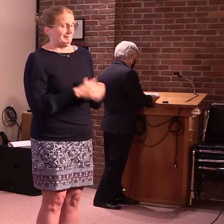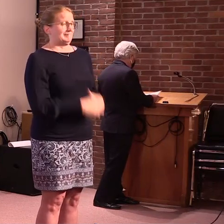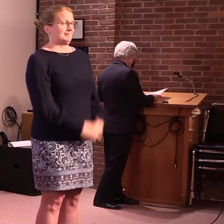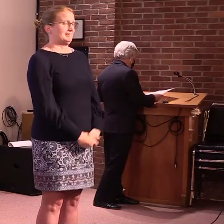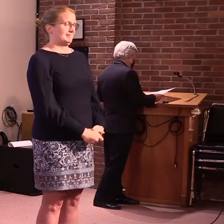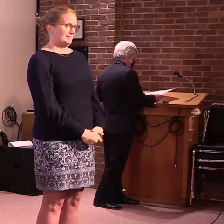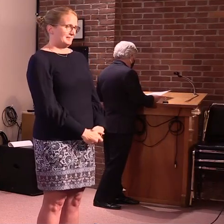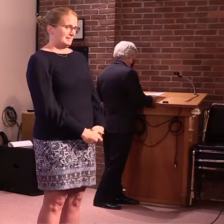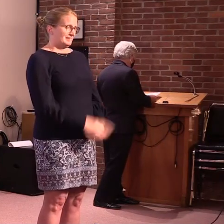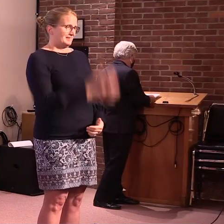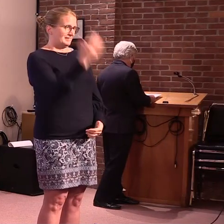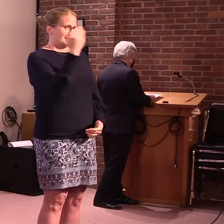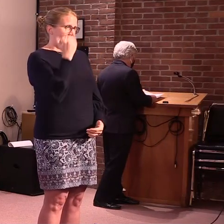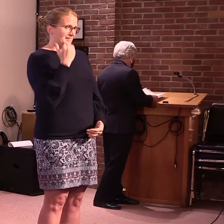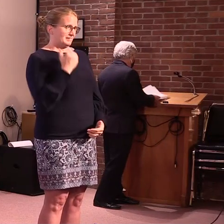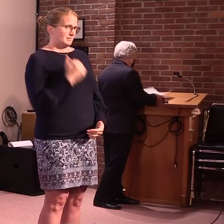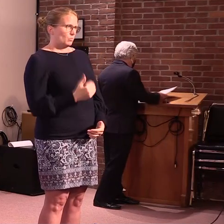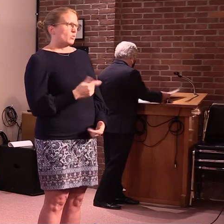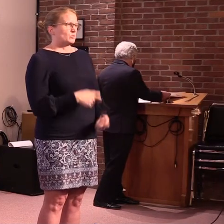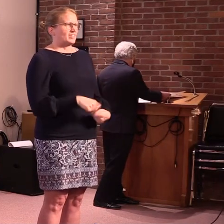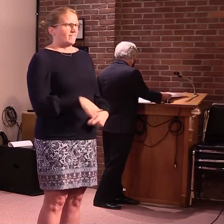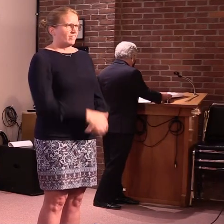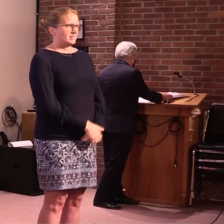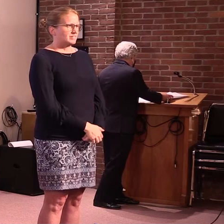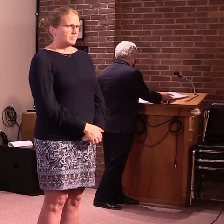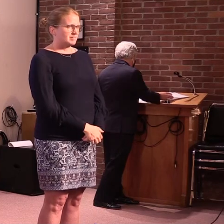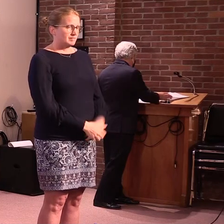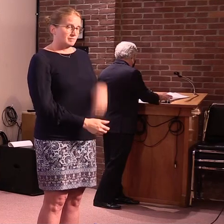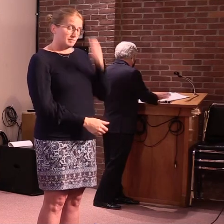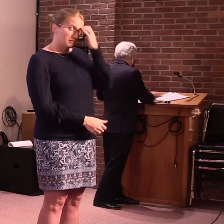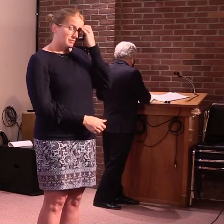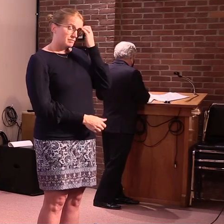This is a question for Mike Smith.